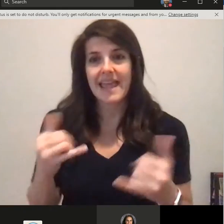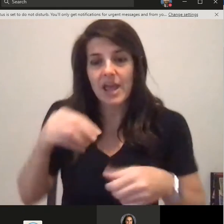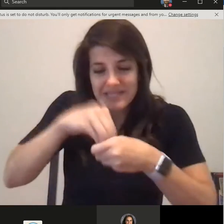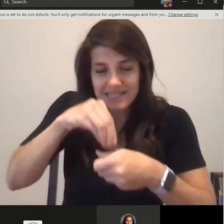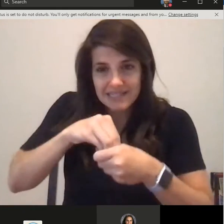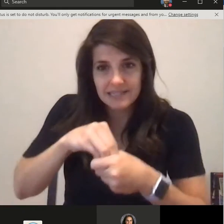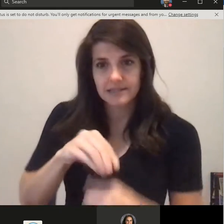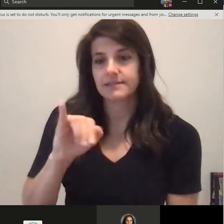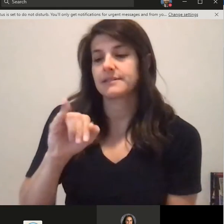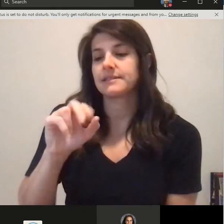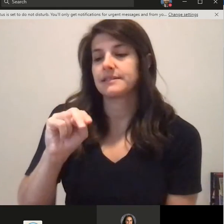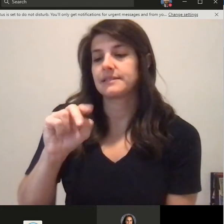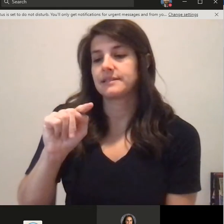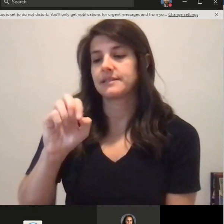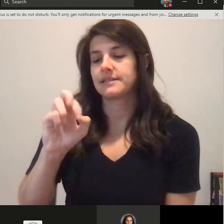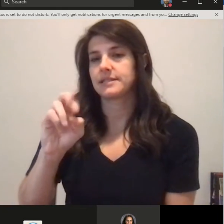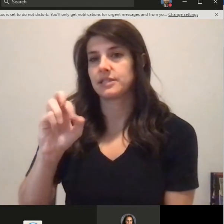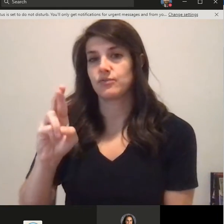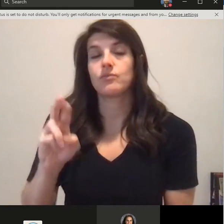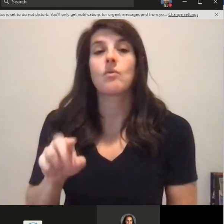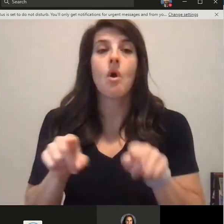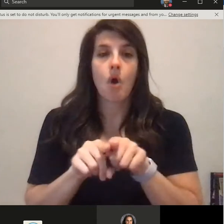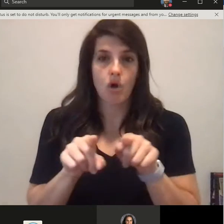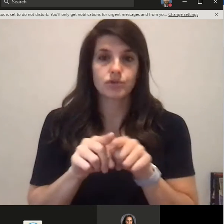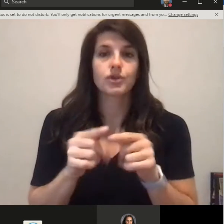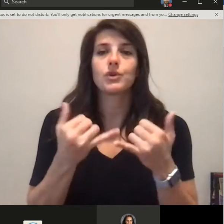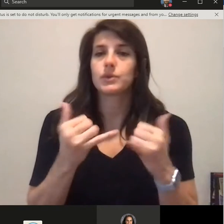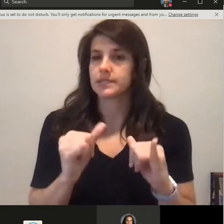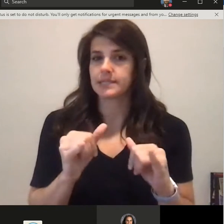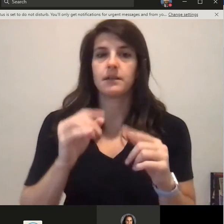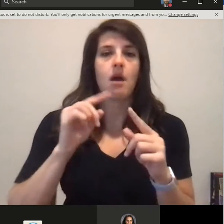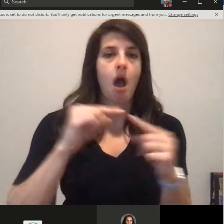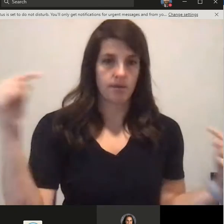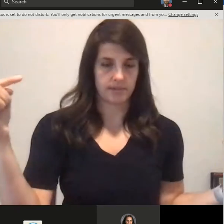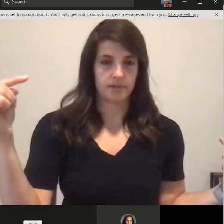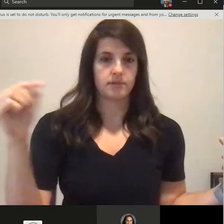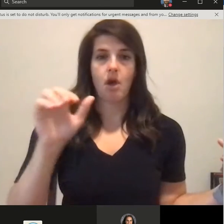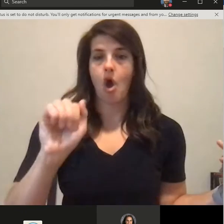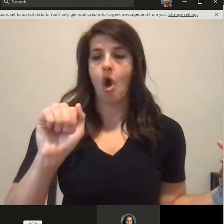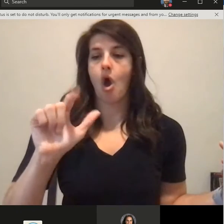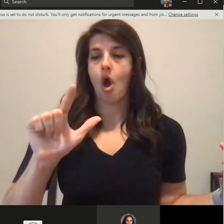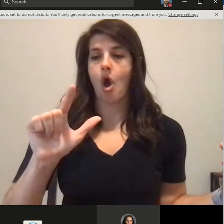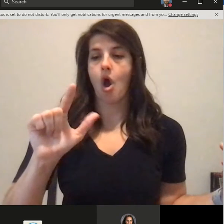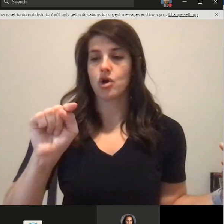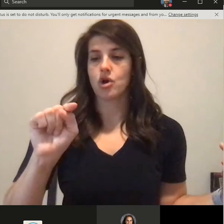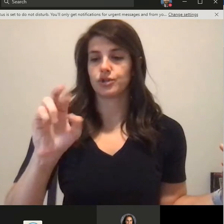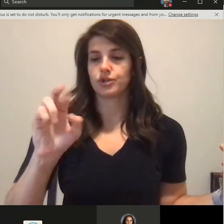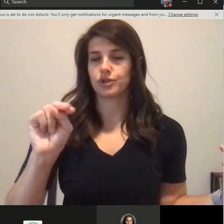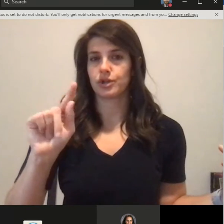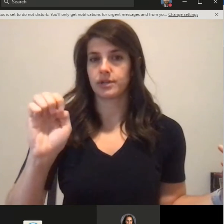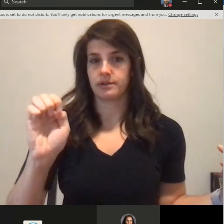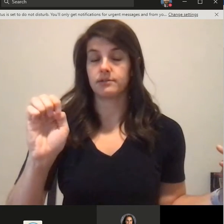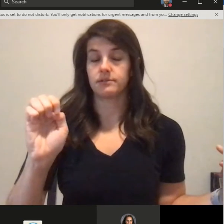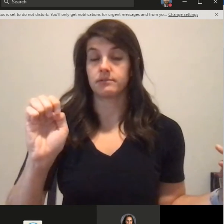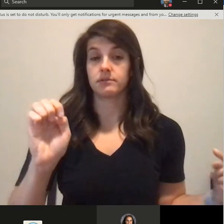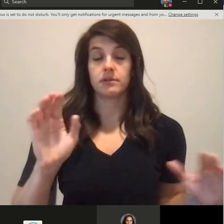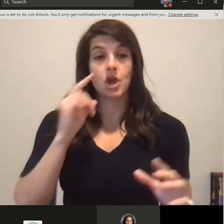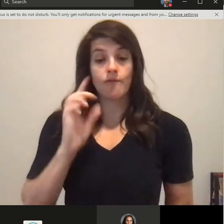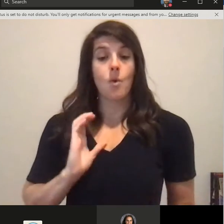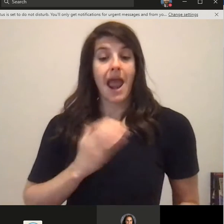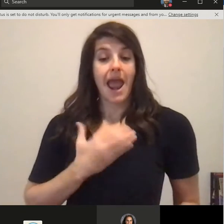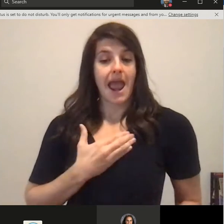interior. And we are looking at alternates. So in our example here, a pair of alternates would be angle